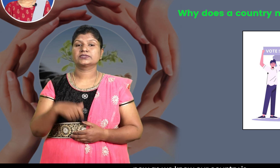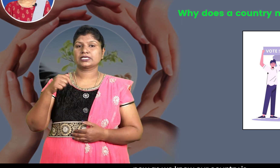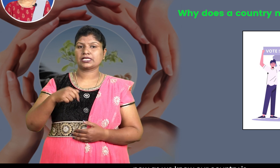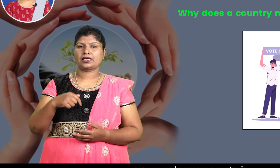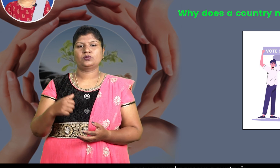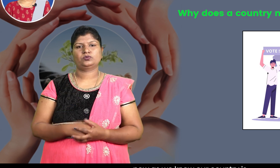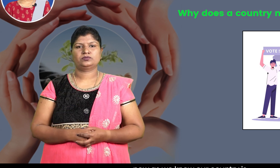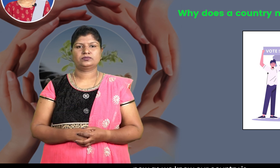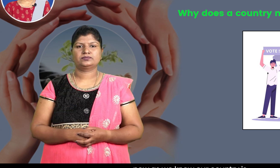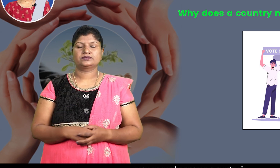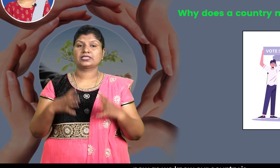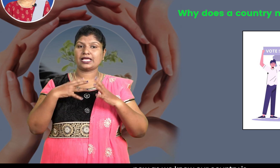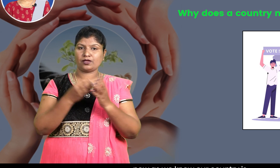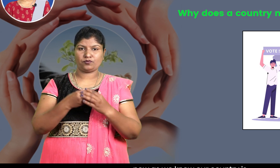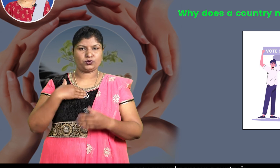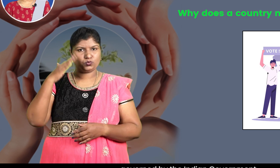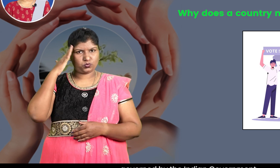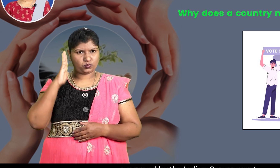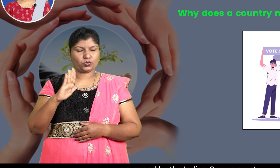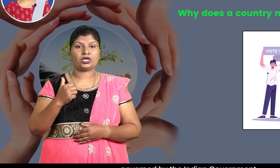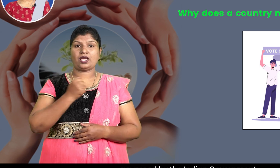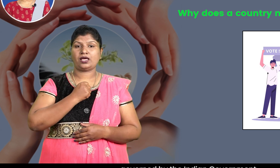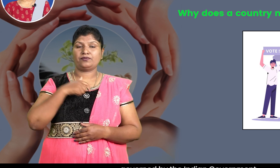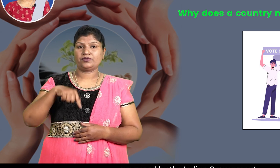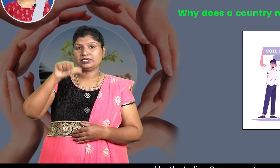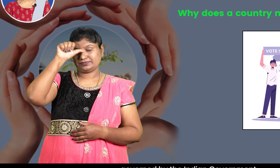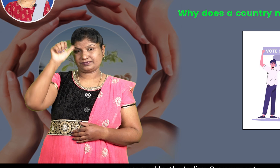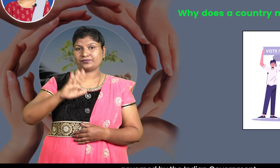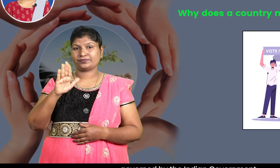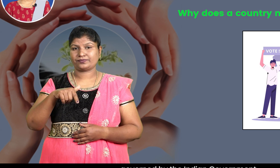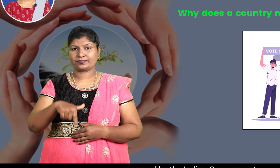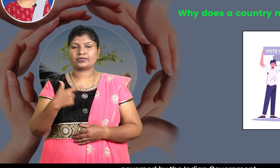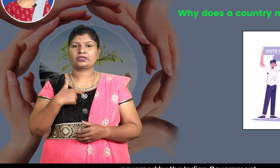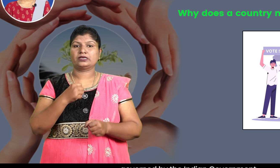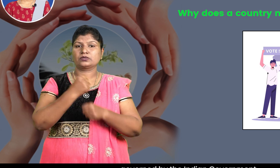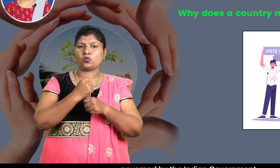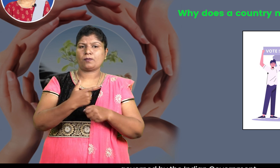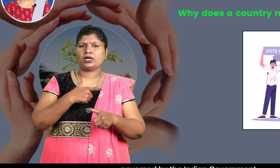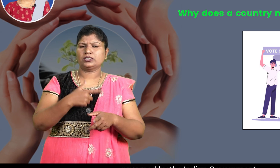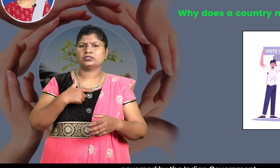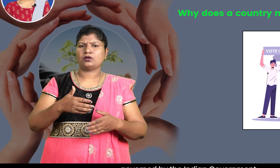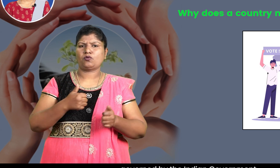Now, as we know, our country is governed by the Indian government.